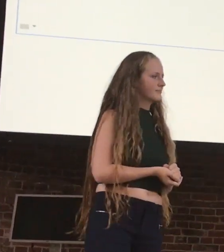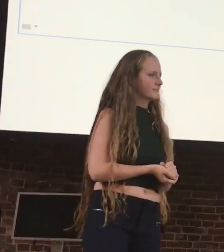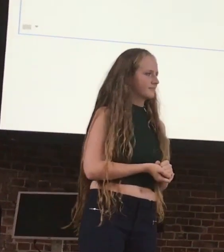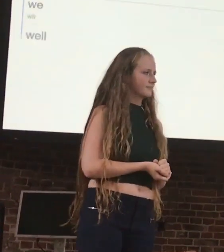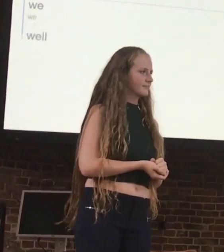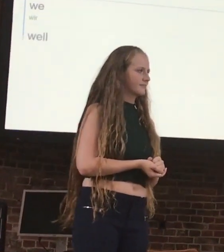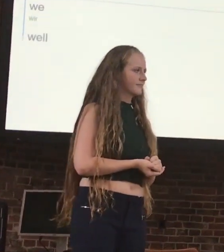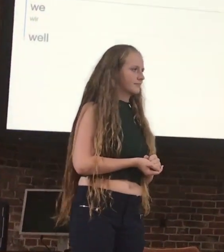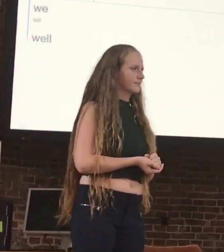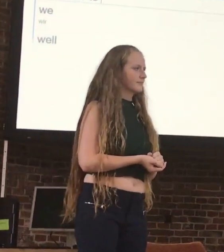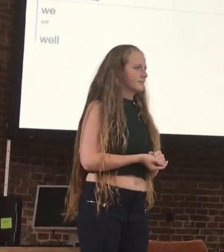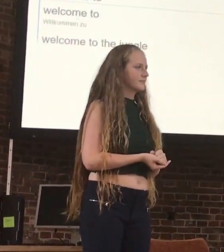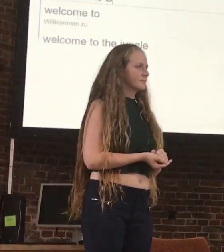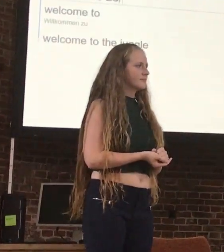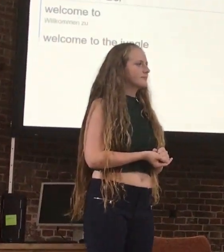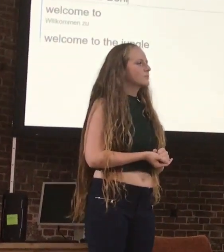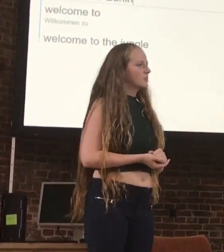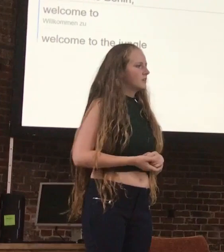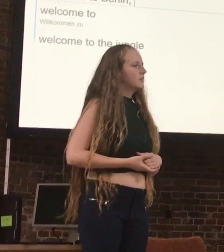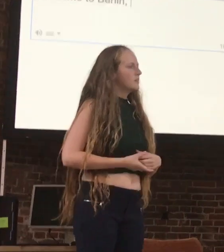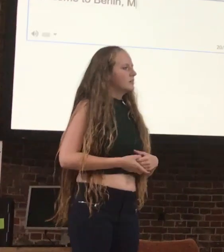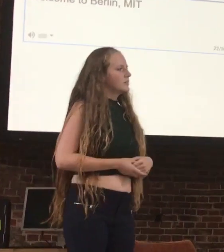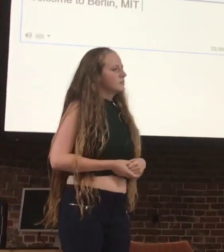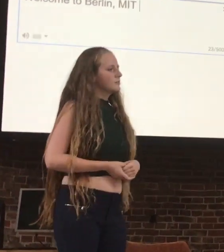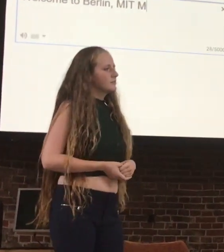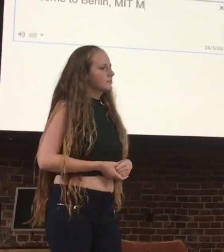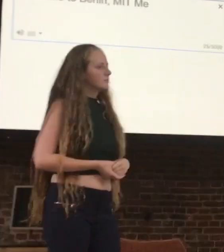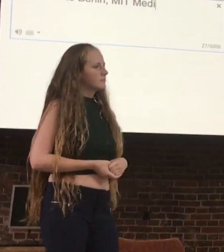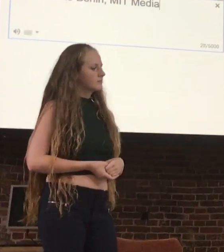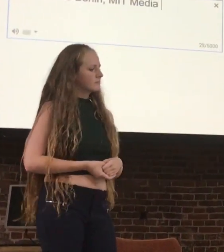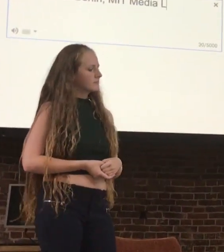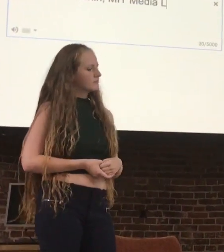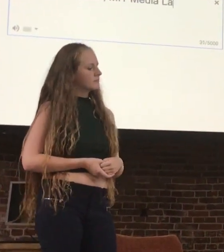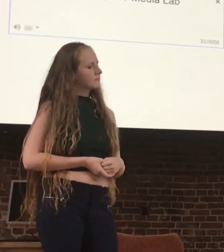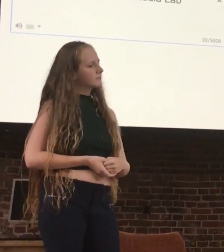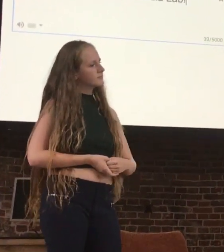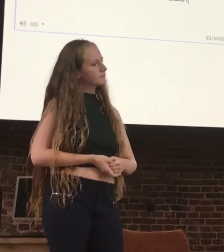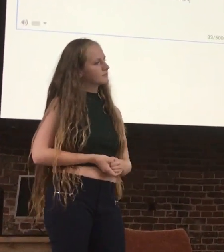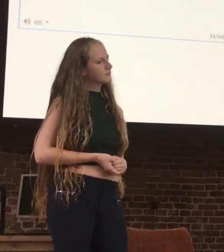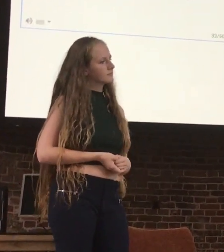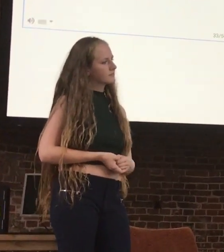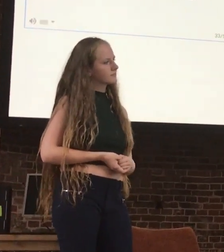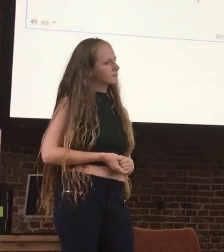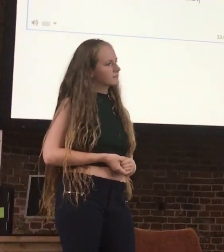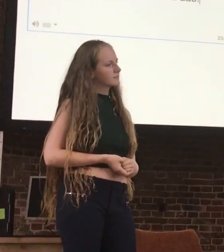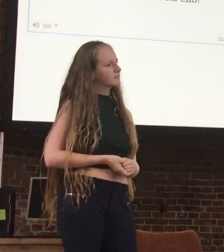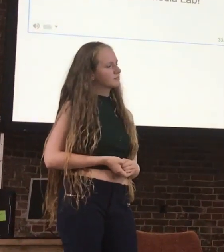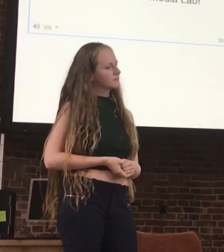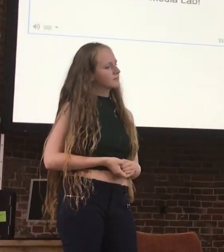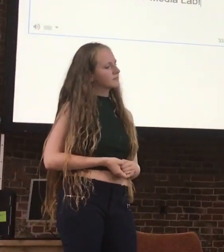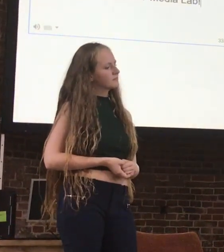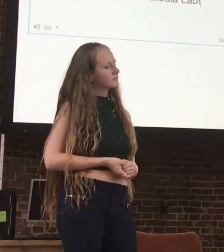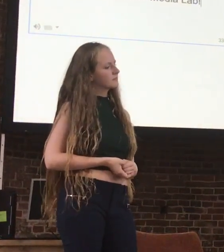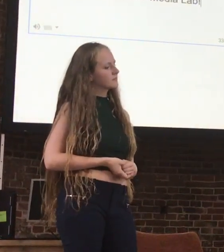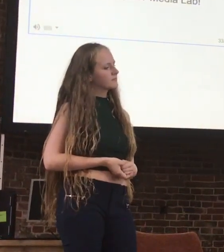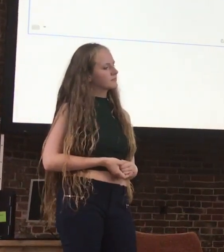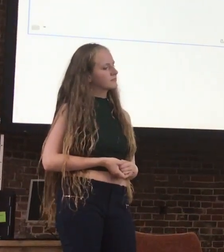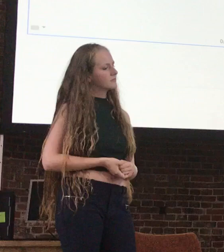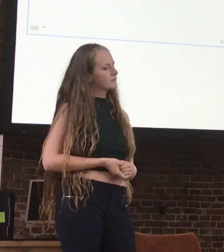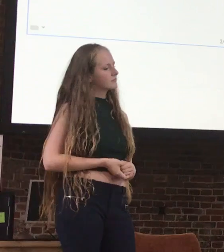And one of the reasons that this is so good by now is that we have vast data sets for written languages, for example, the European Parliament